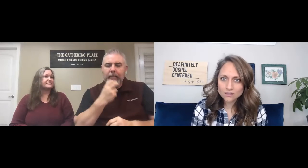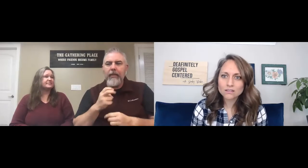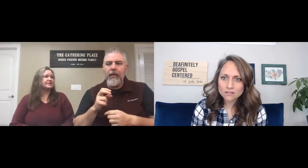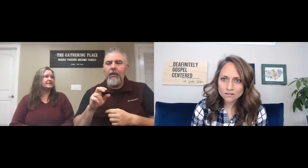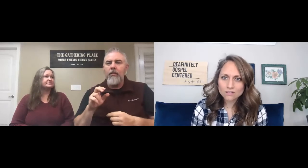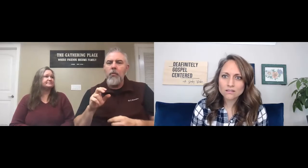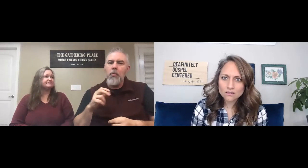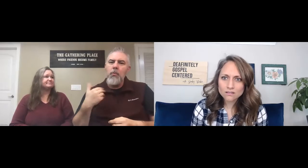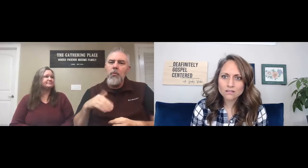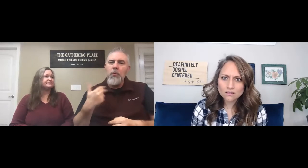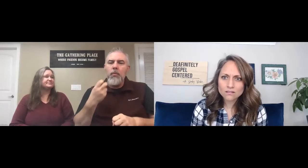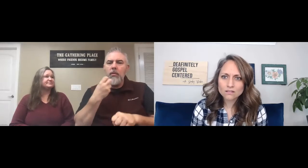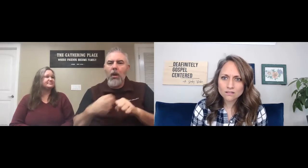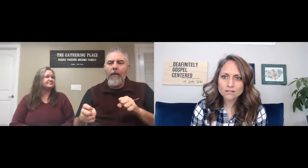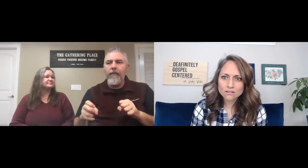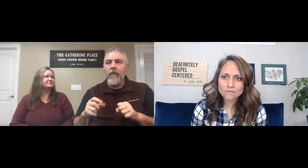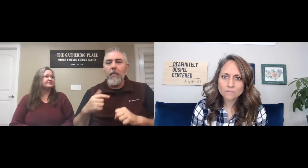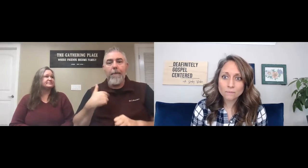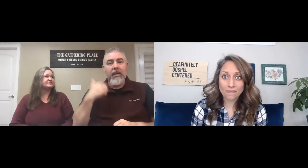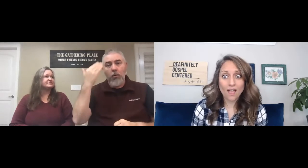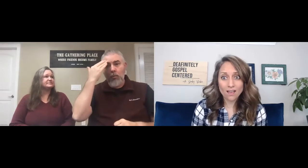relive a lot, and that was tough.